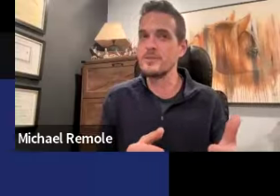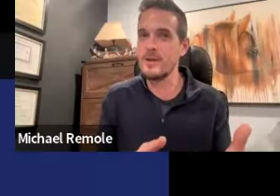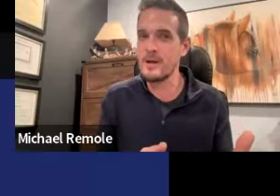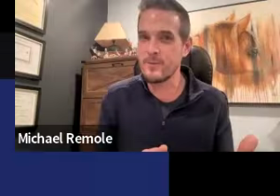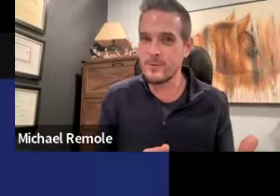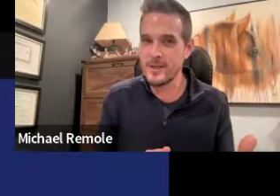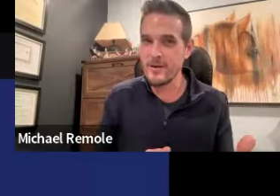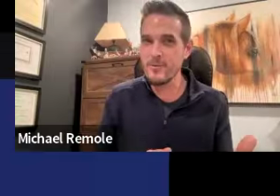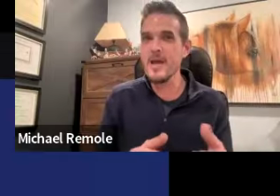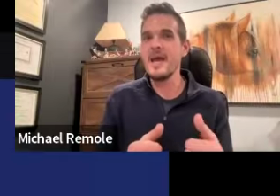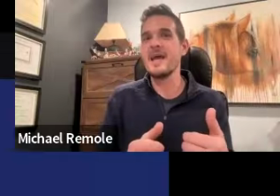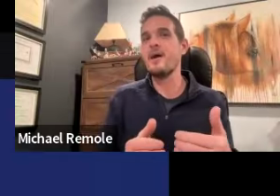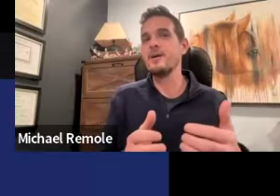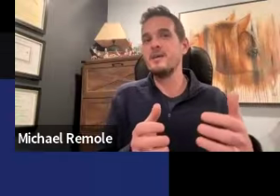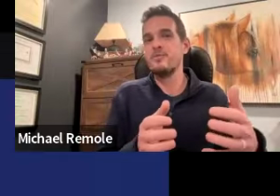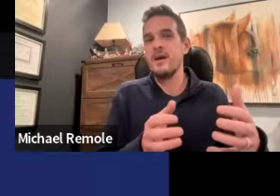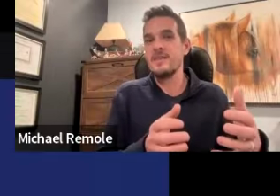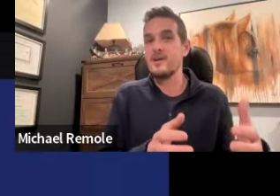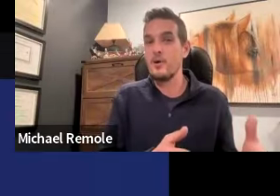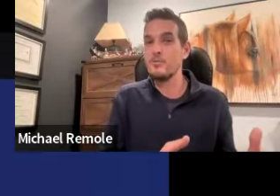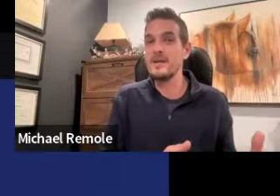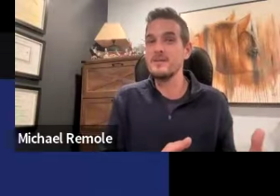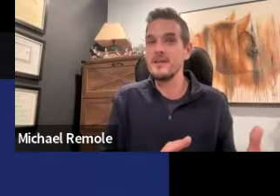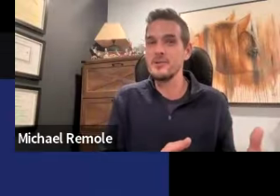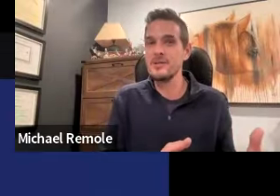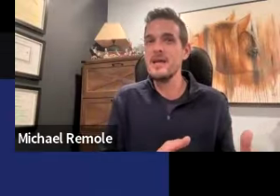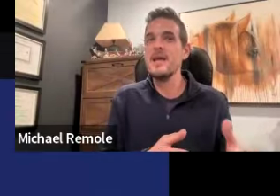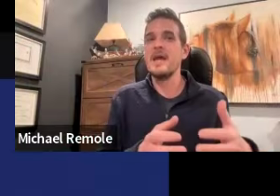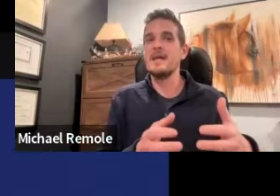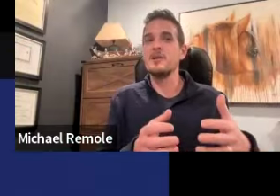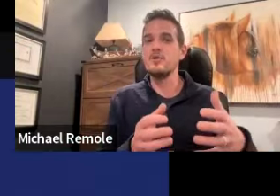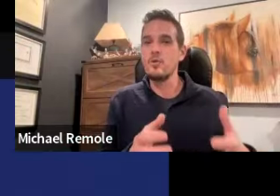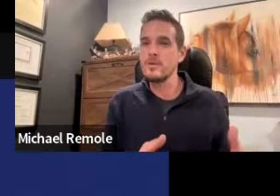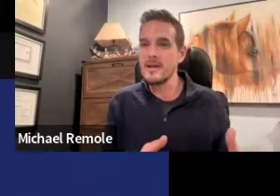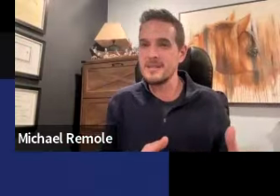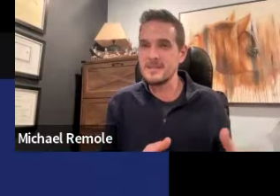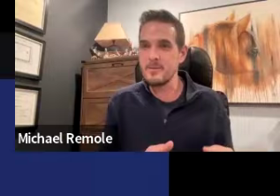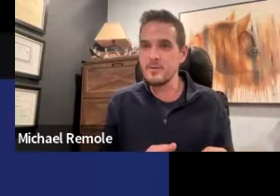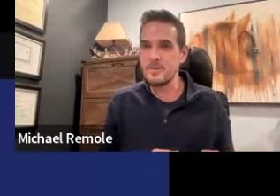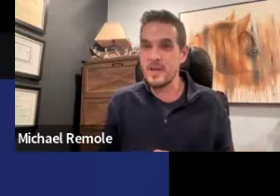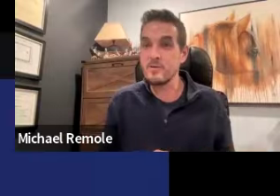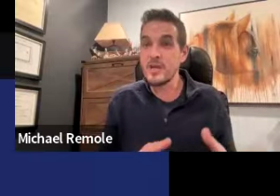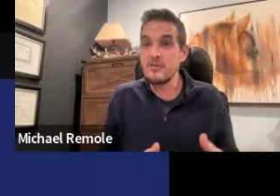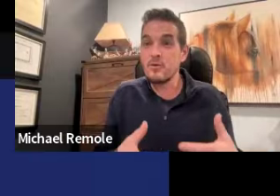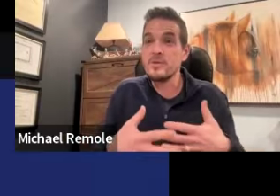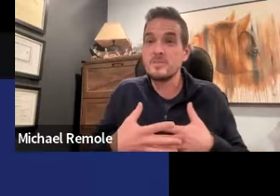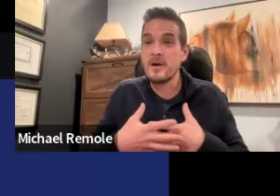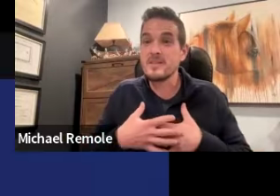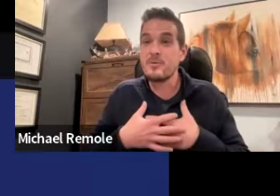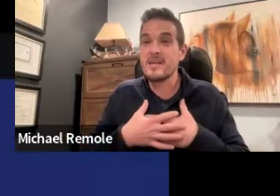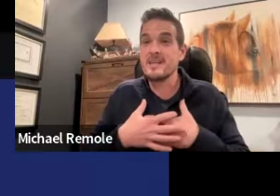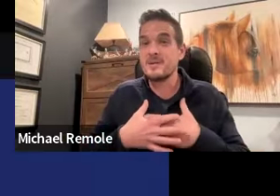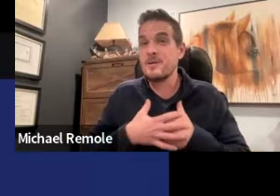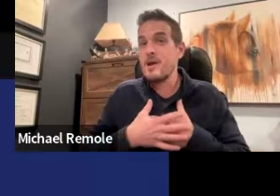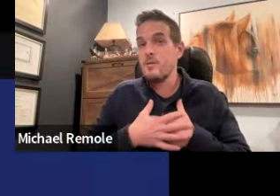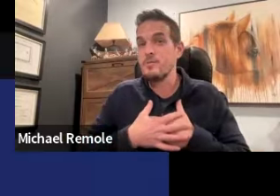of what was going on for their kiddo and how could they provide that co-regulation and normalizing some of those behaviors and their